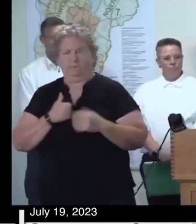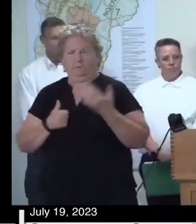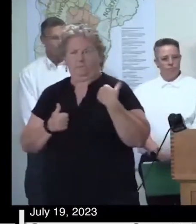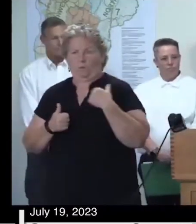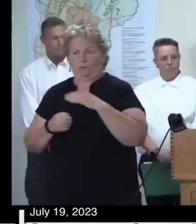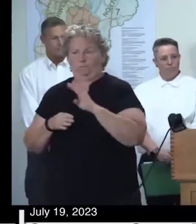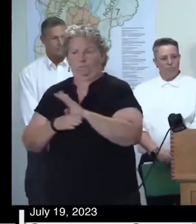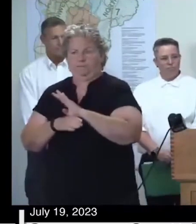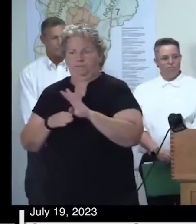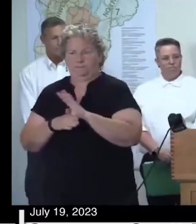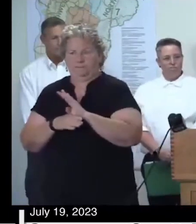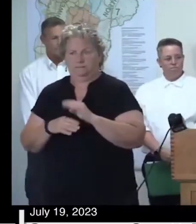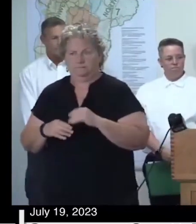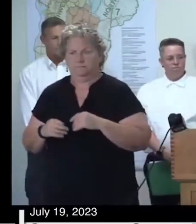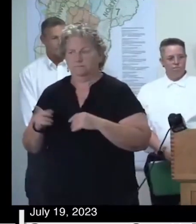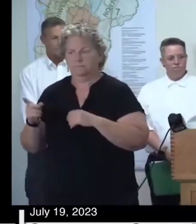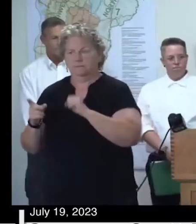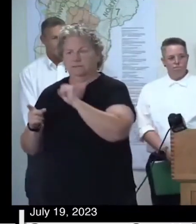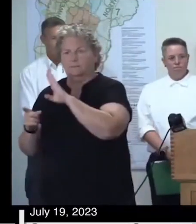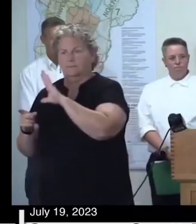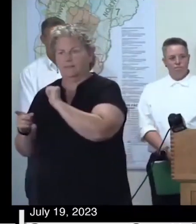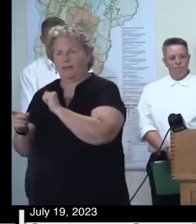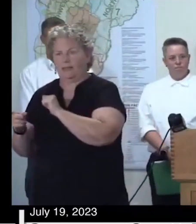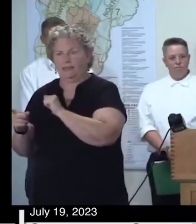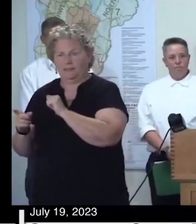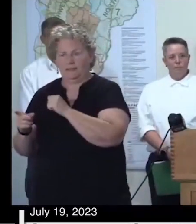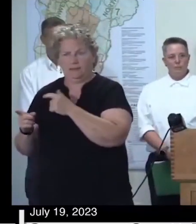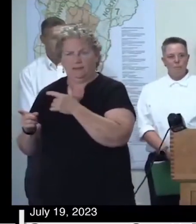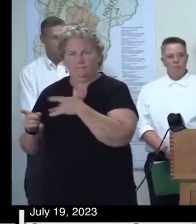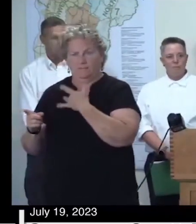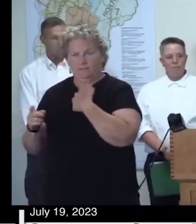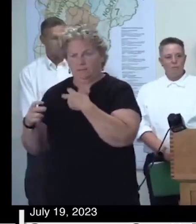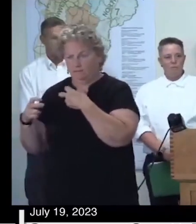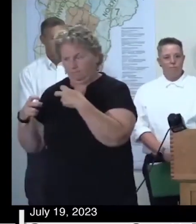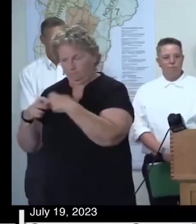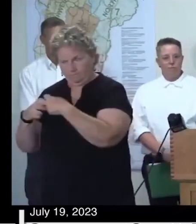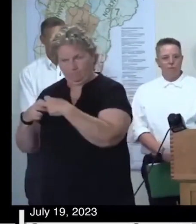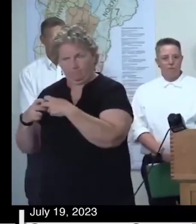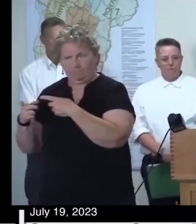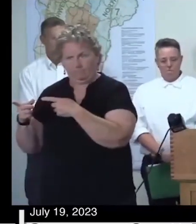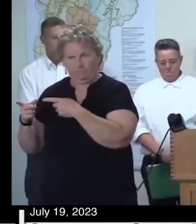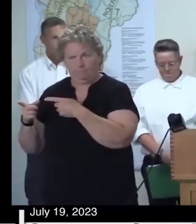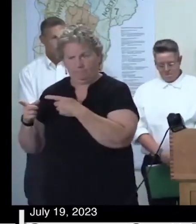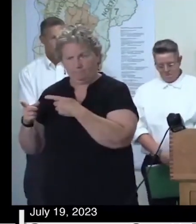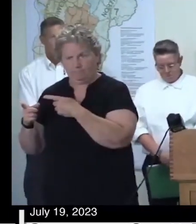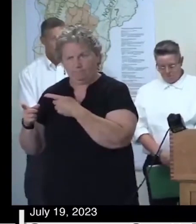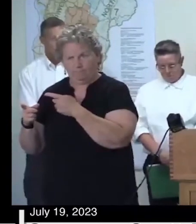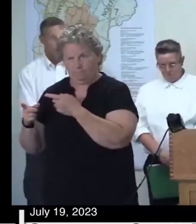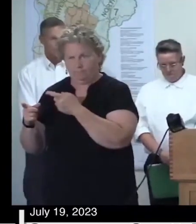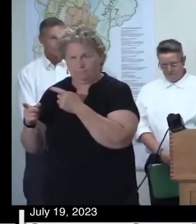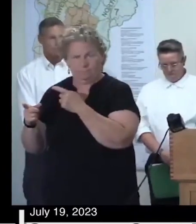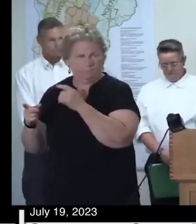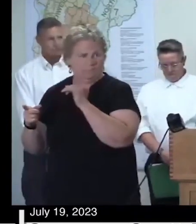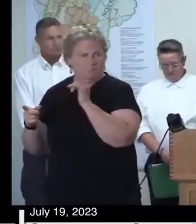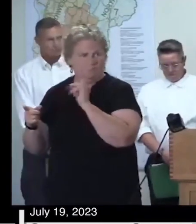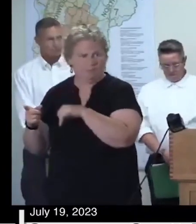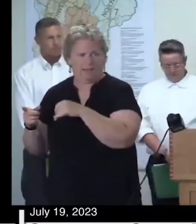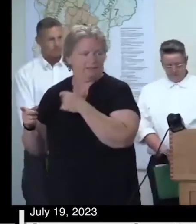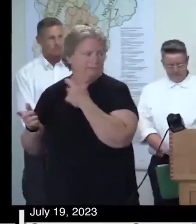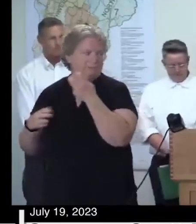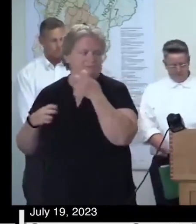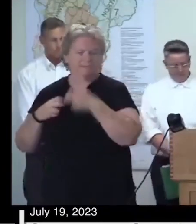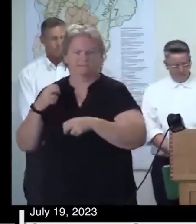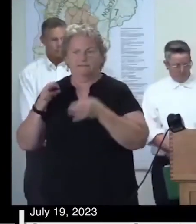That's a tough factor in their decision whether or not to reopen or not. Yeah, this is something I've